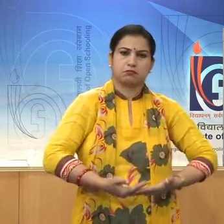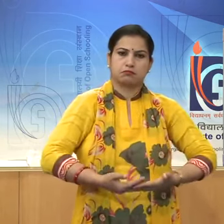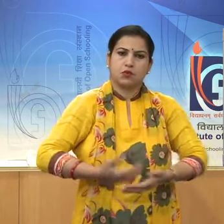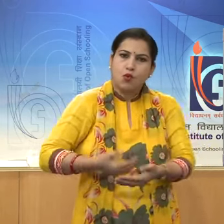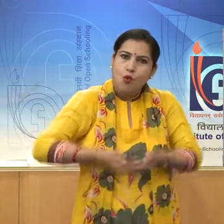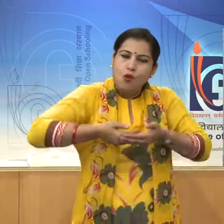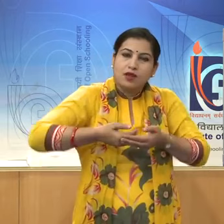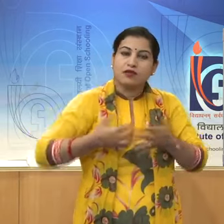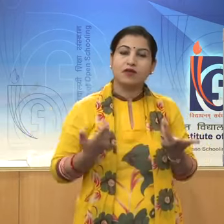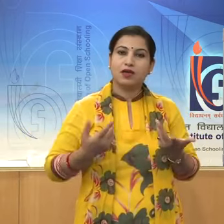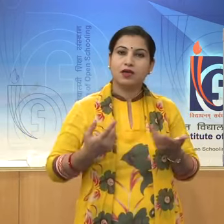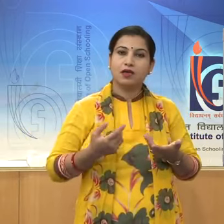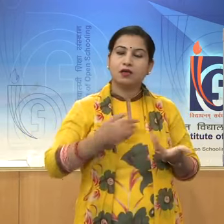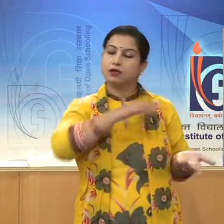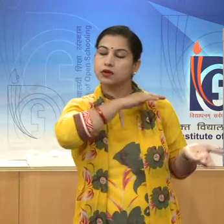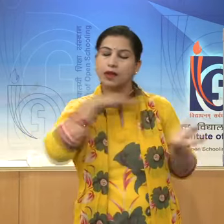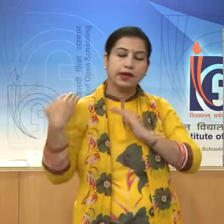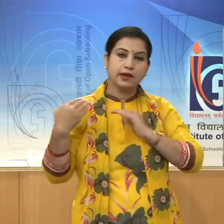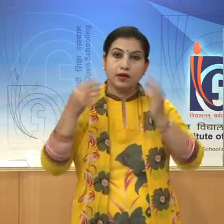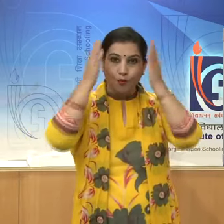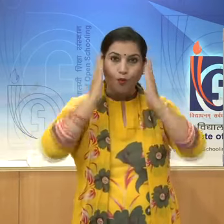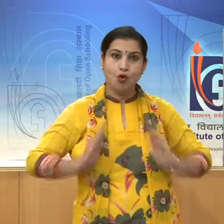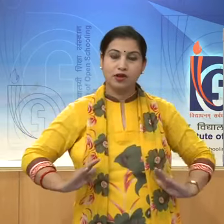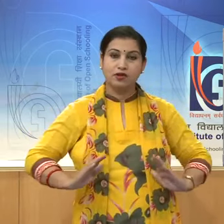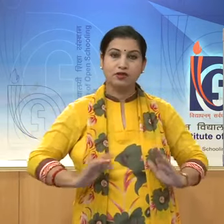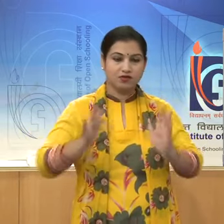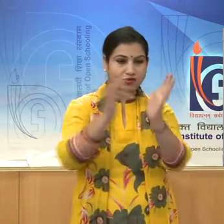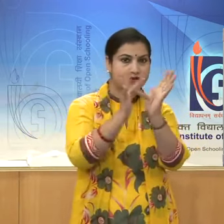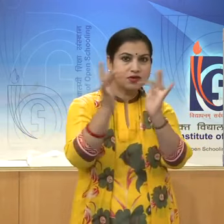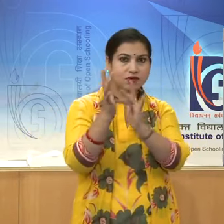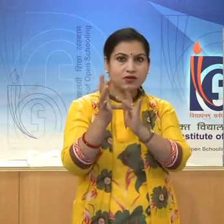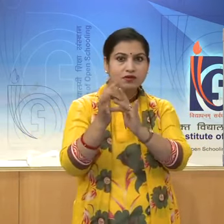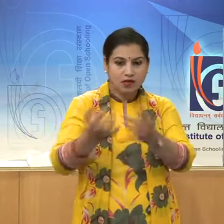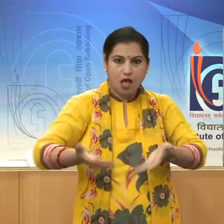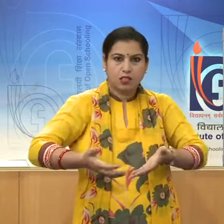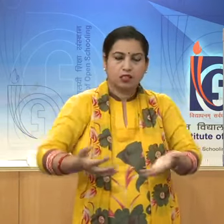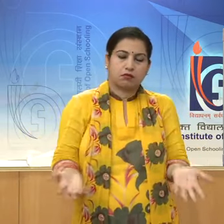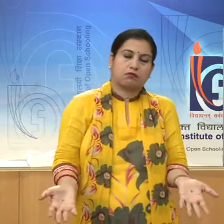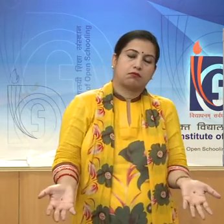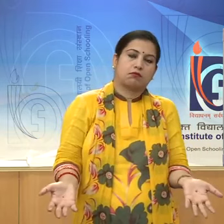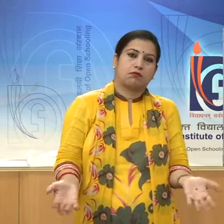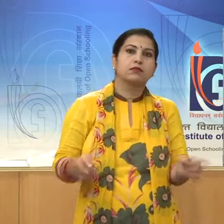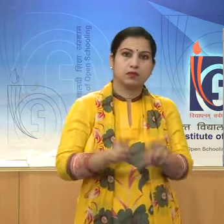dead body of Christ in her hands. The